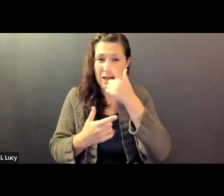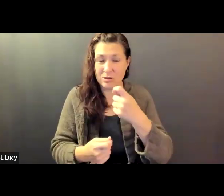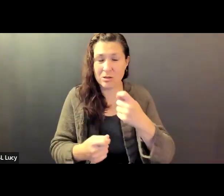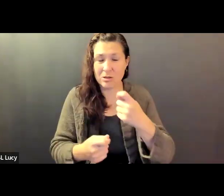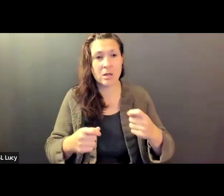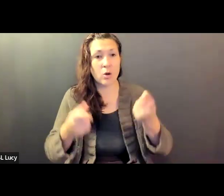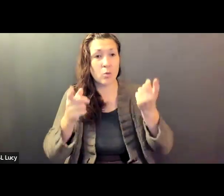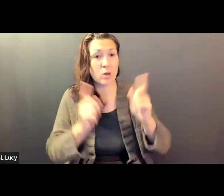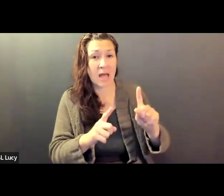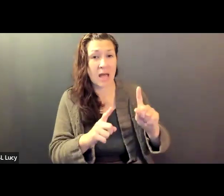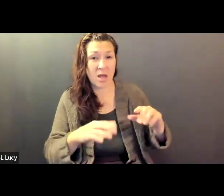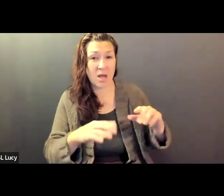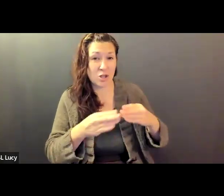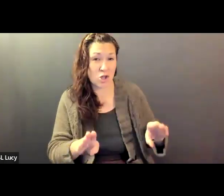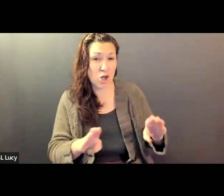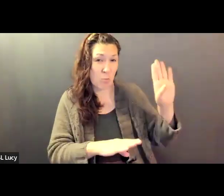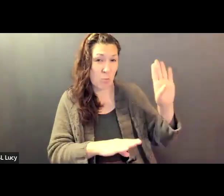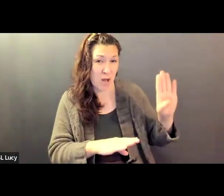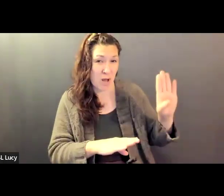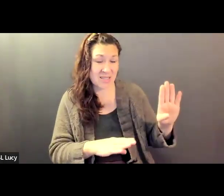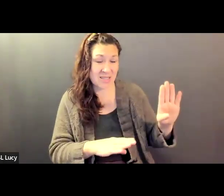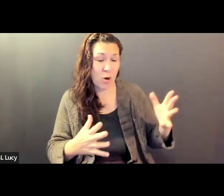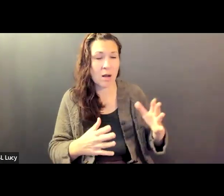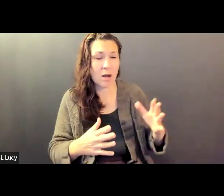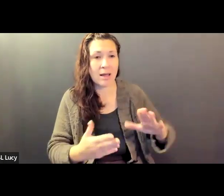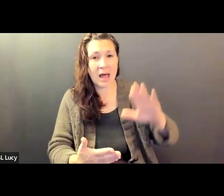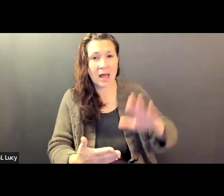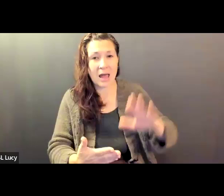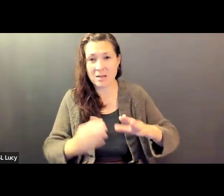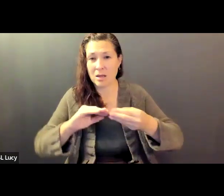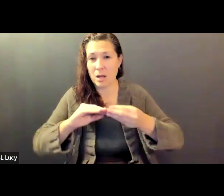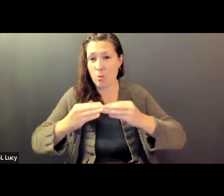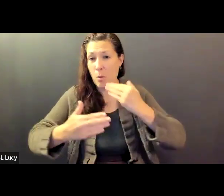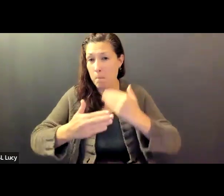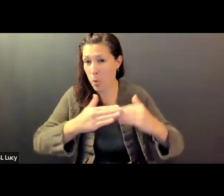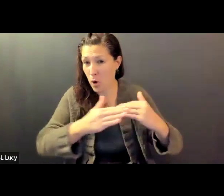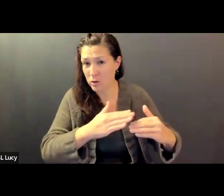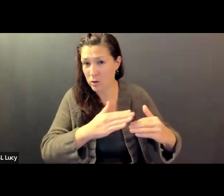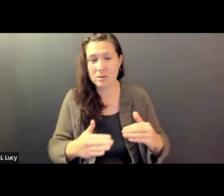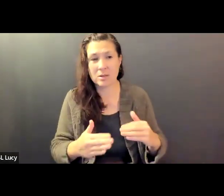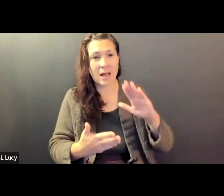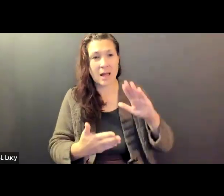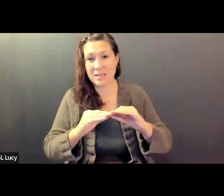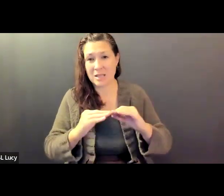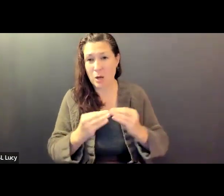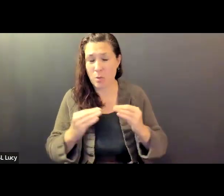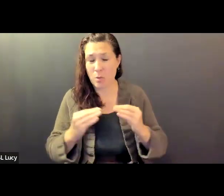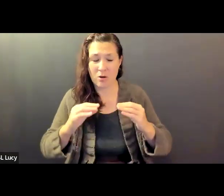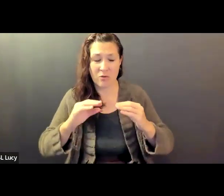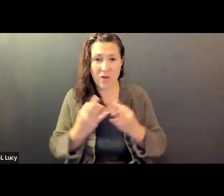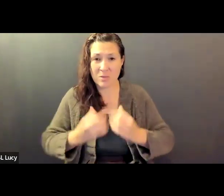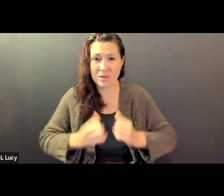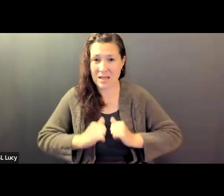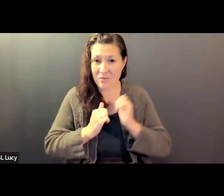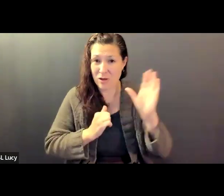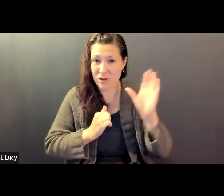is still true. We are still seeing fewer births to resident families in Boston, and we are still seeing the impact of